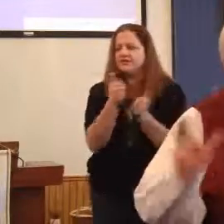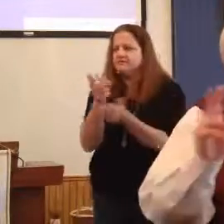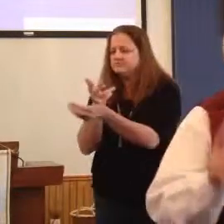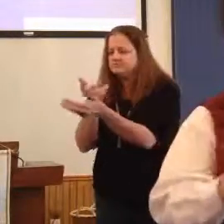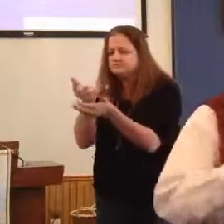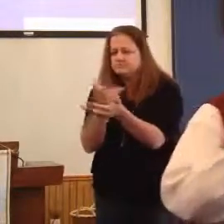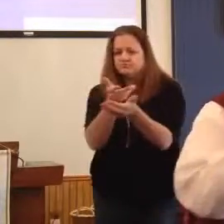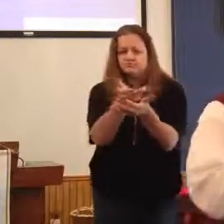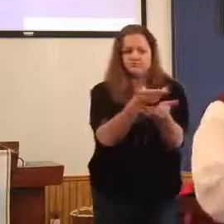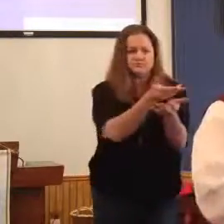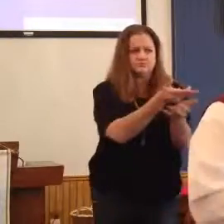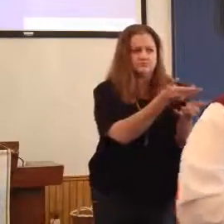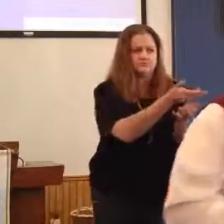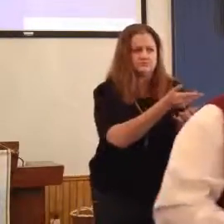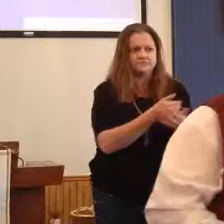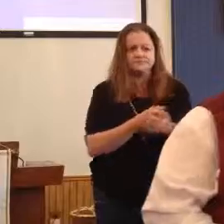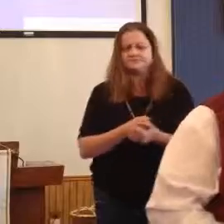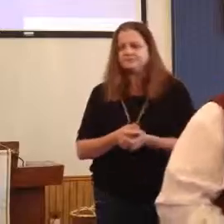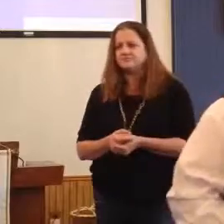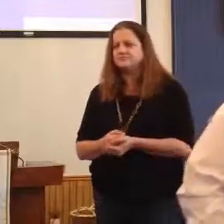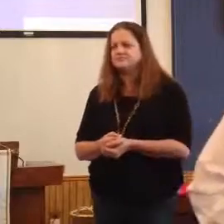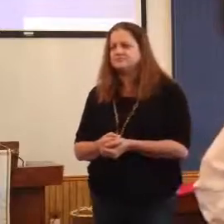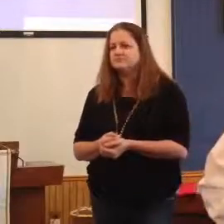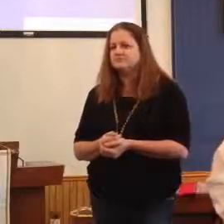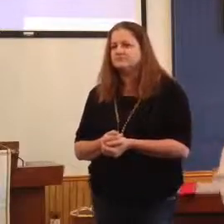We have to spend time together.